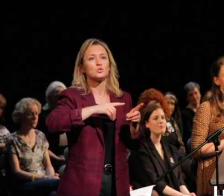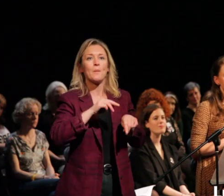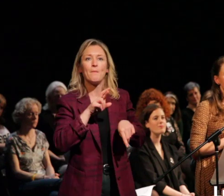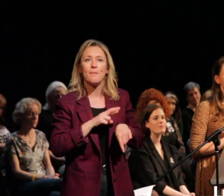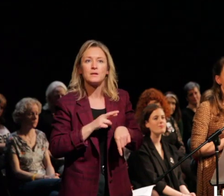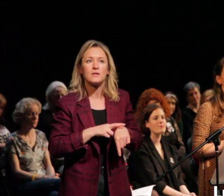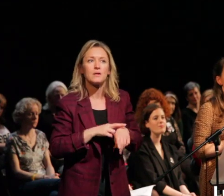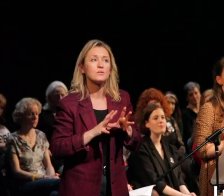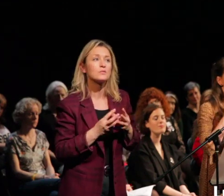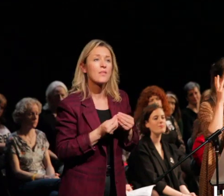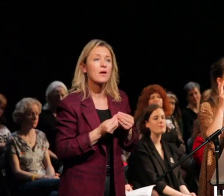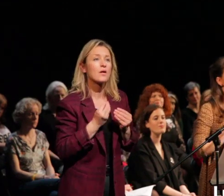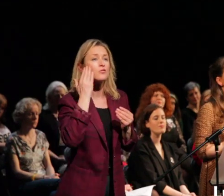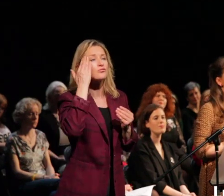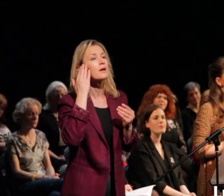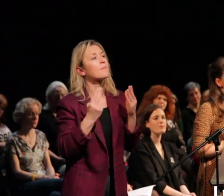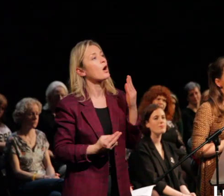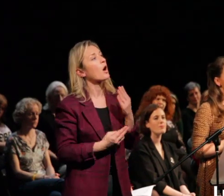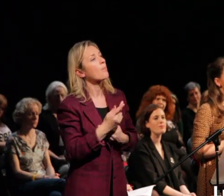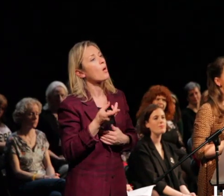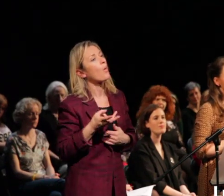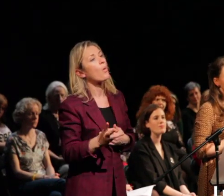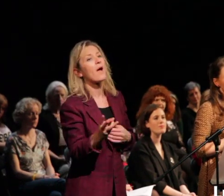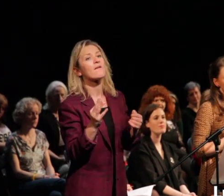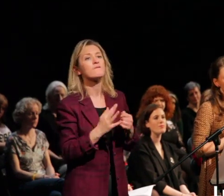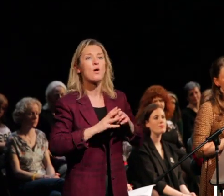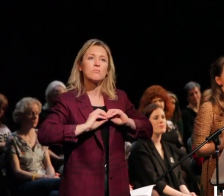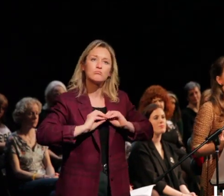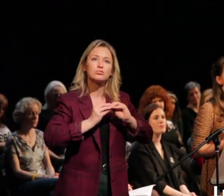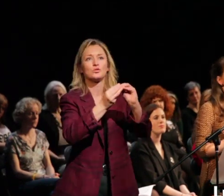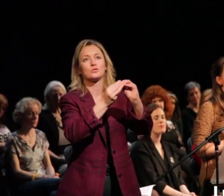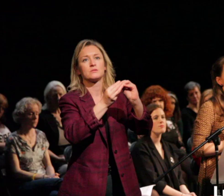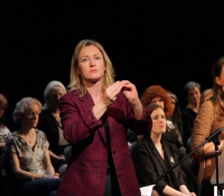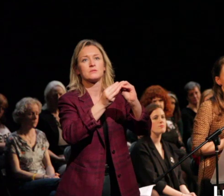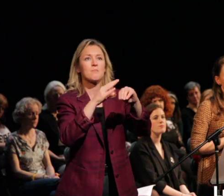collectively, it was just about dreaming up a new way of being, a more productive,